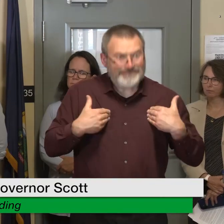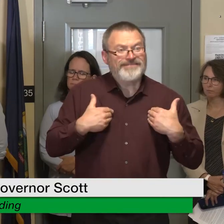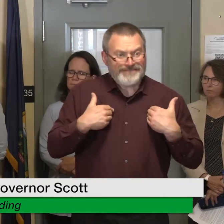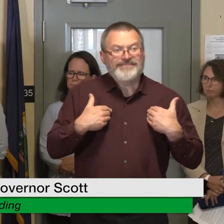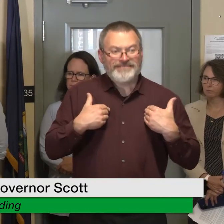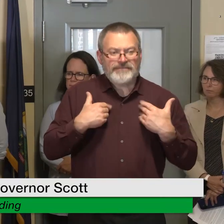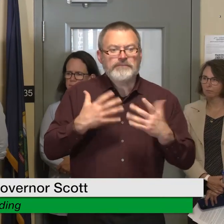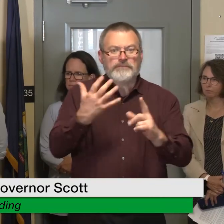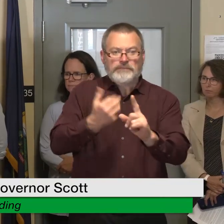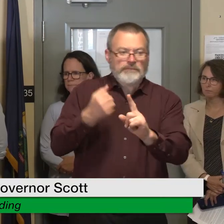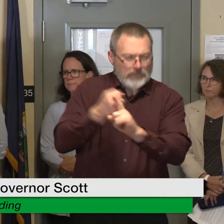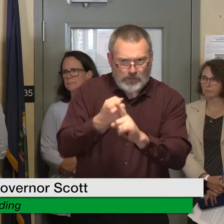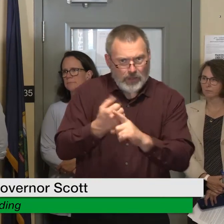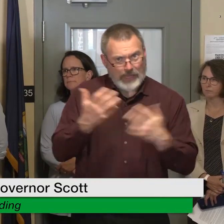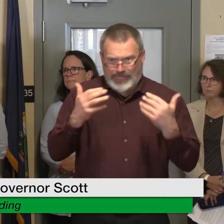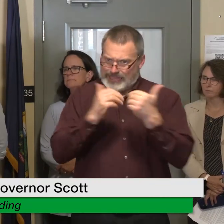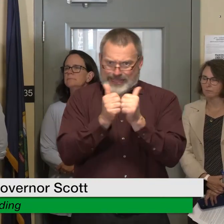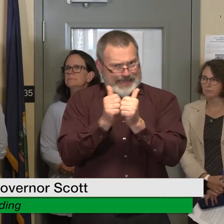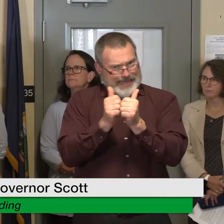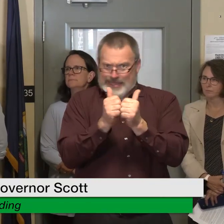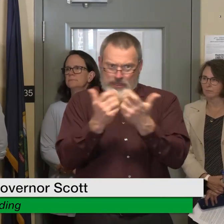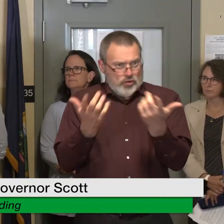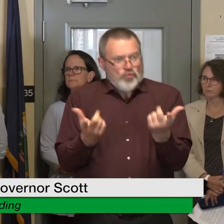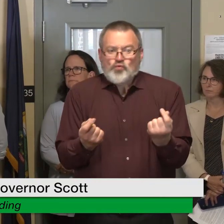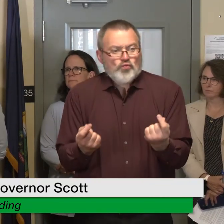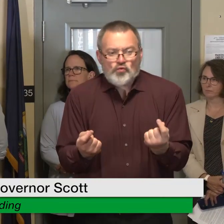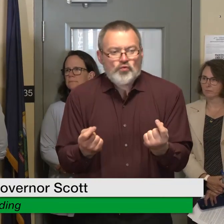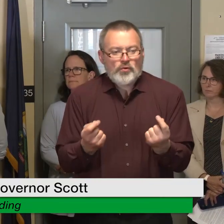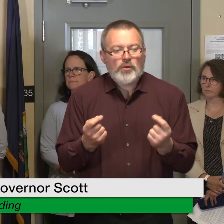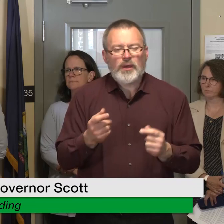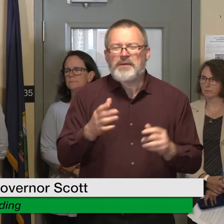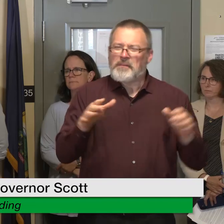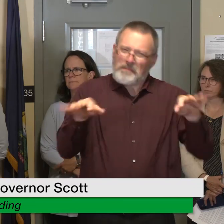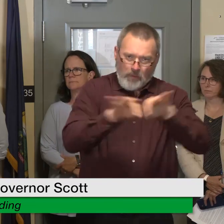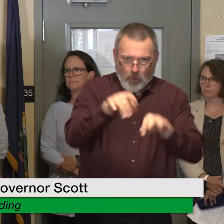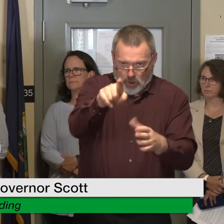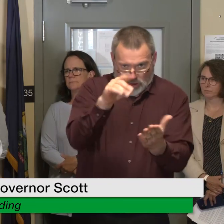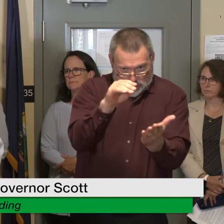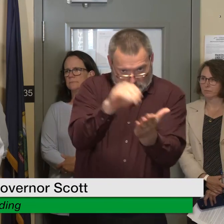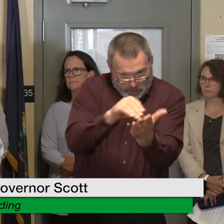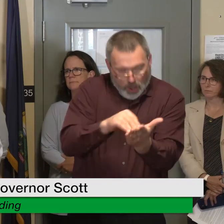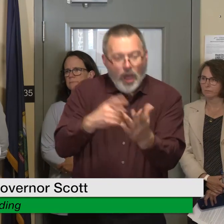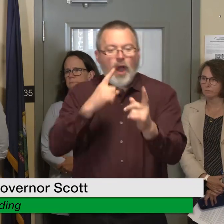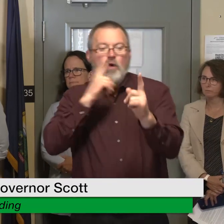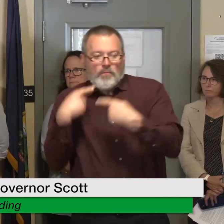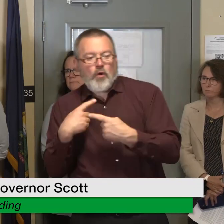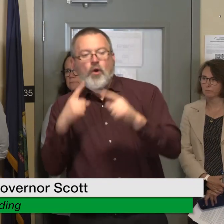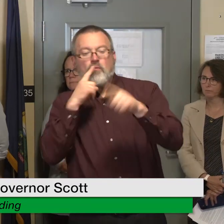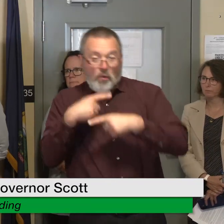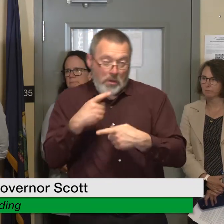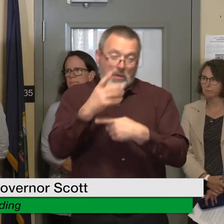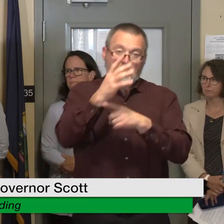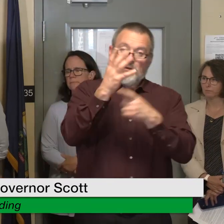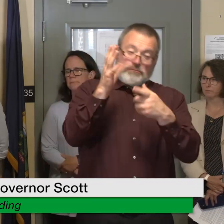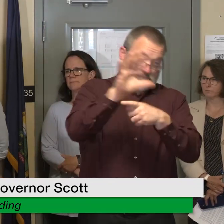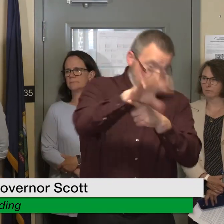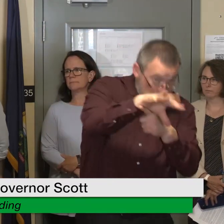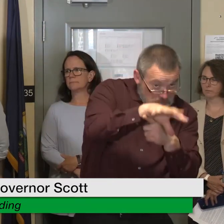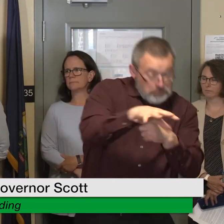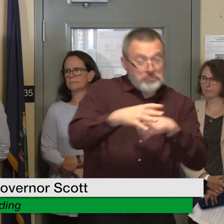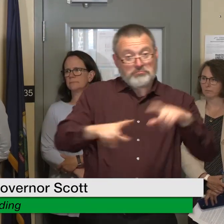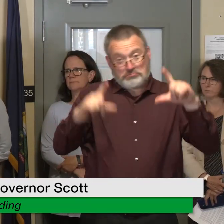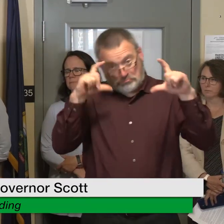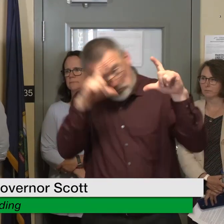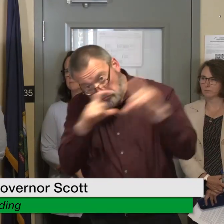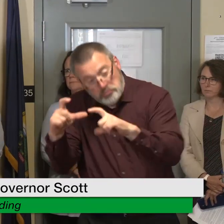recovery. The first and most important is to document your damage. Take photographs, video, as you